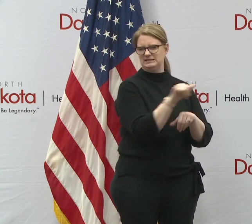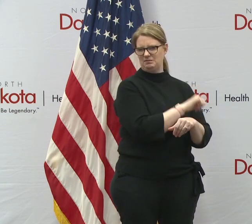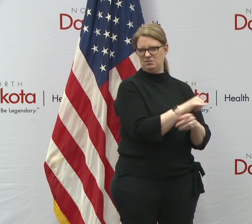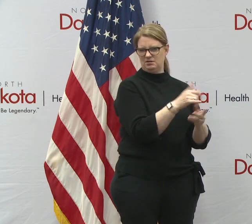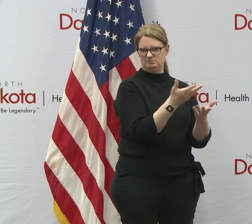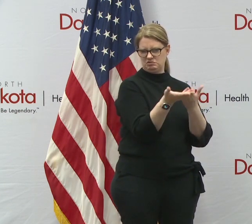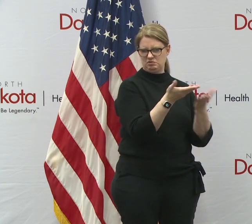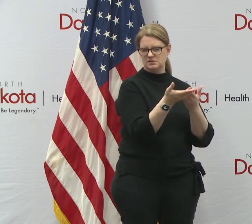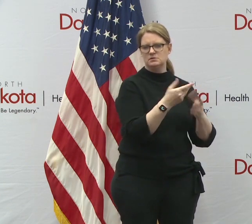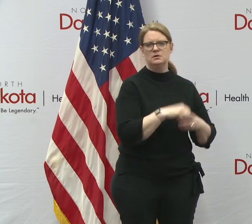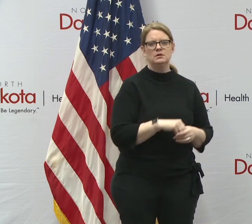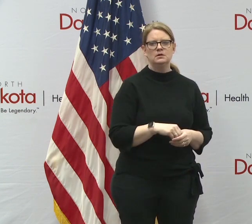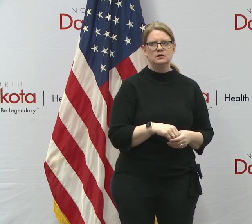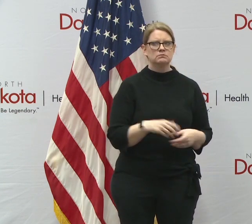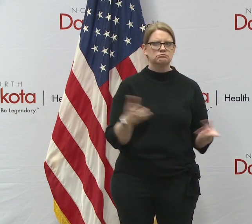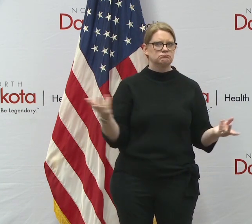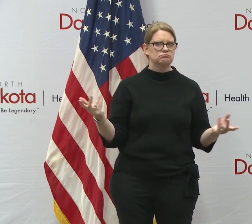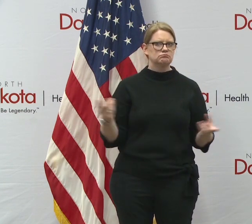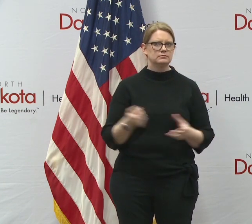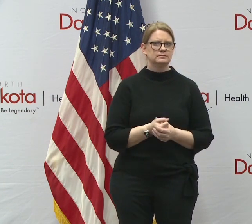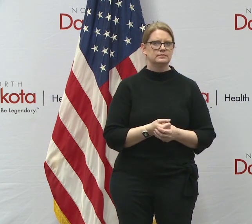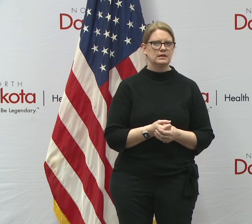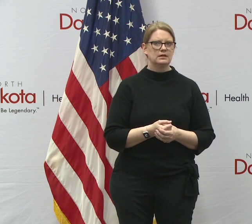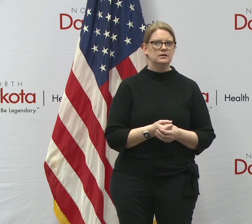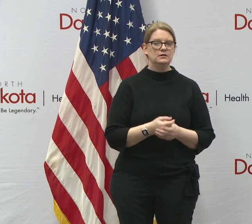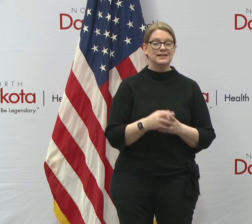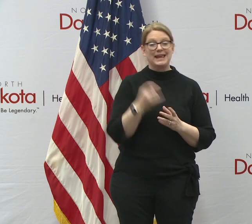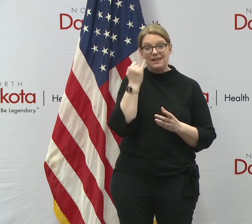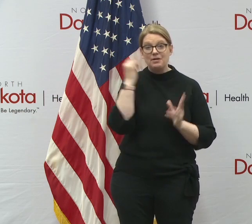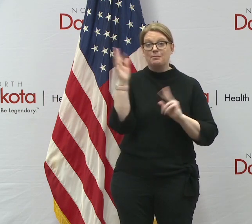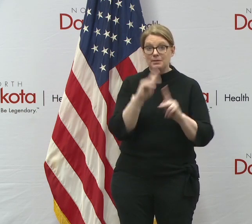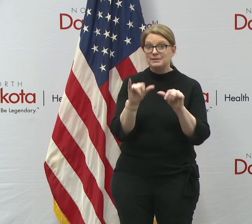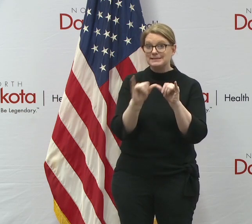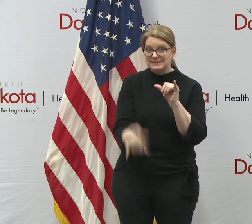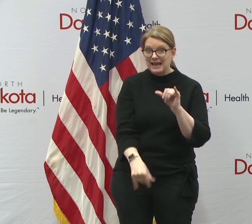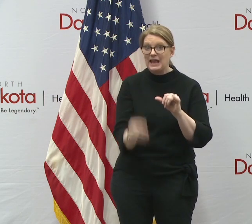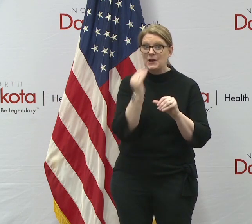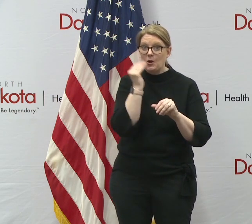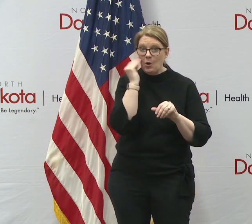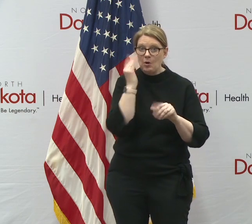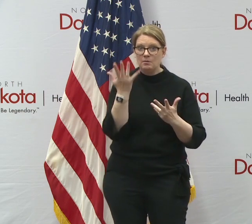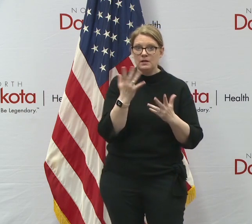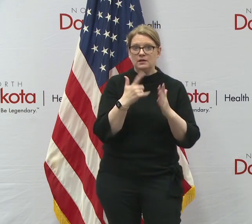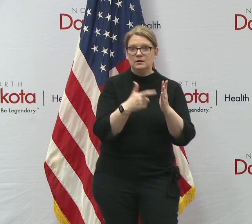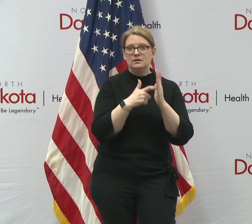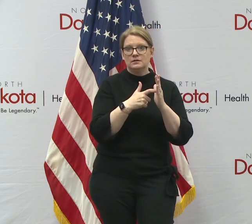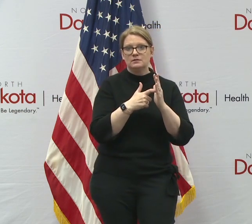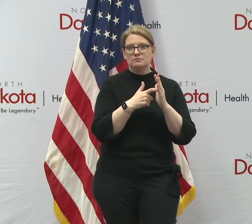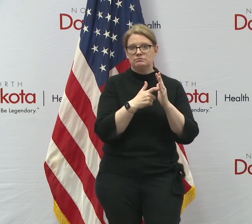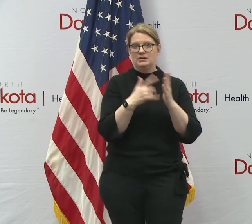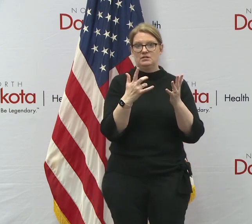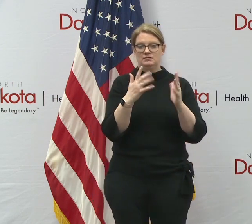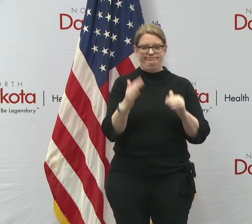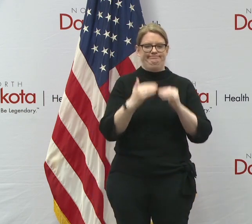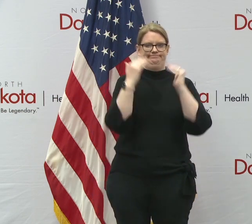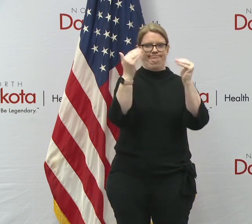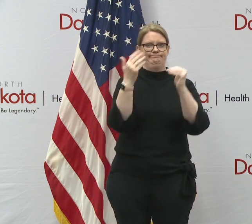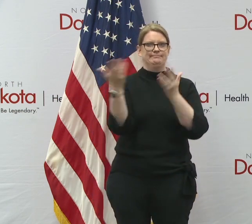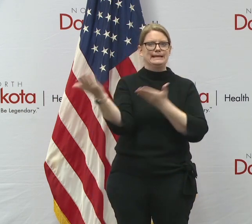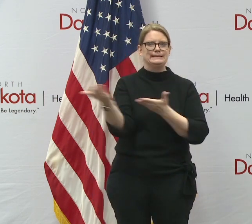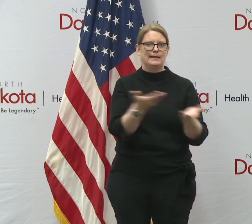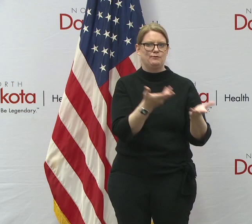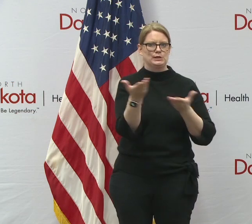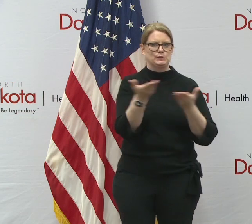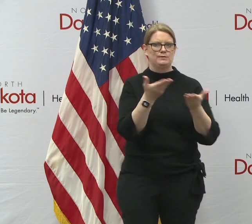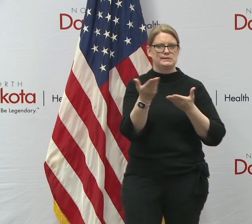think that again, there's certainly, and if we're getting people to stay at home, there's an increased need for big demand for delivery services, and so